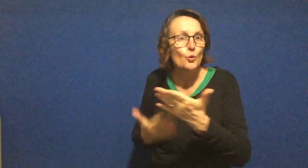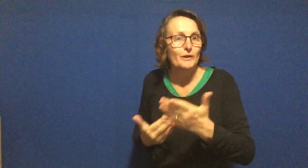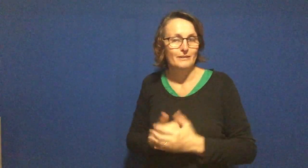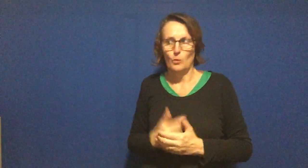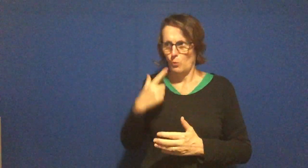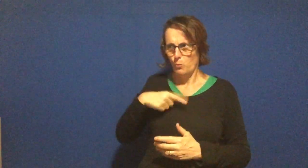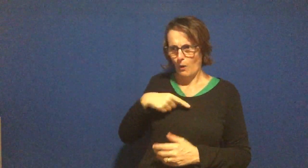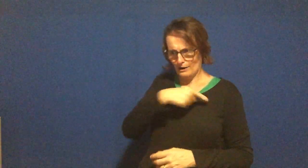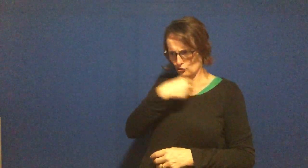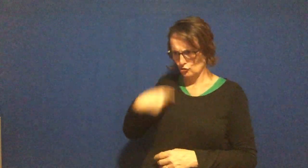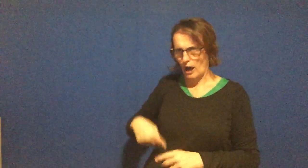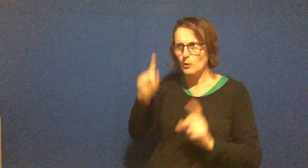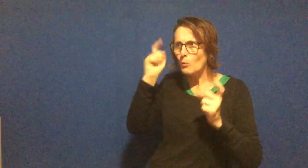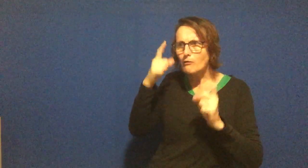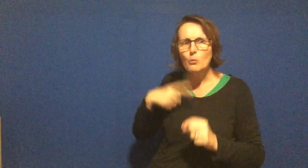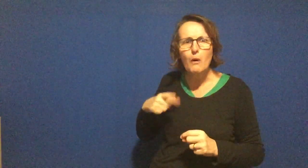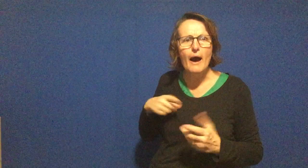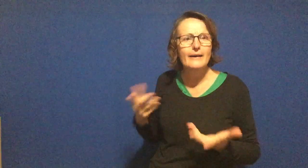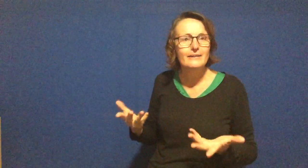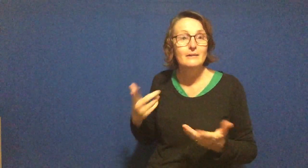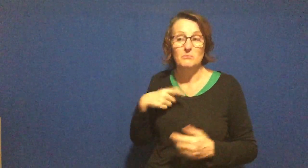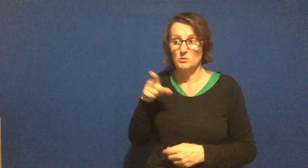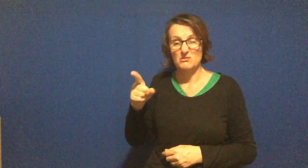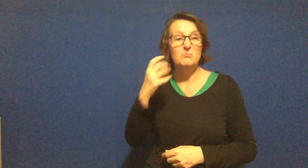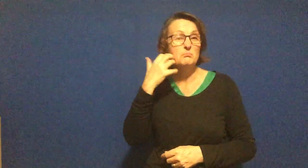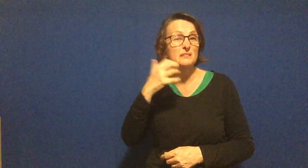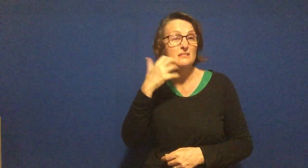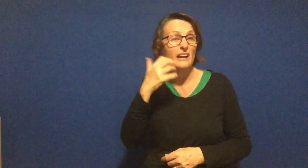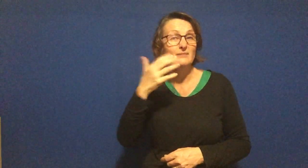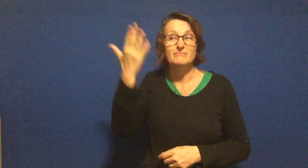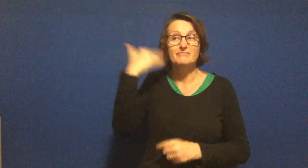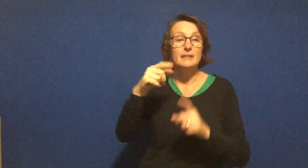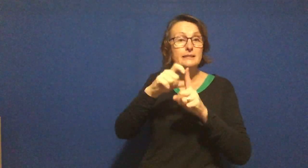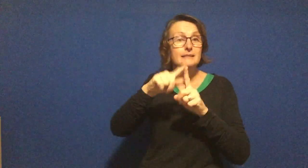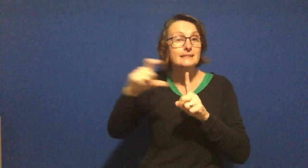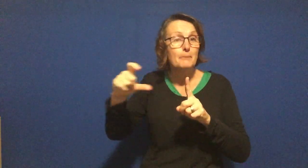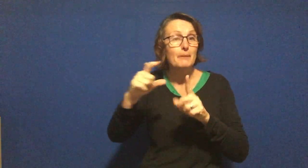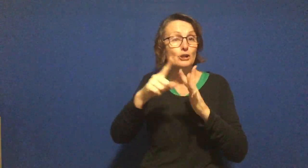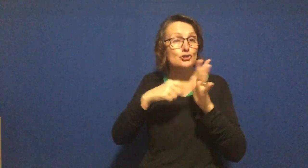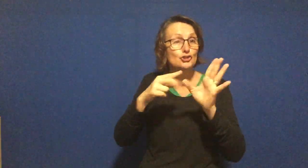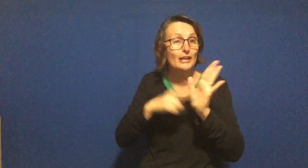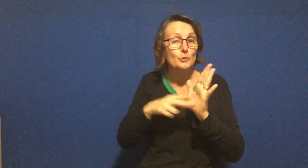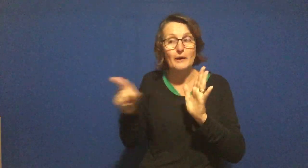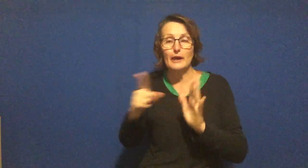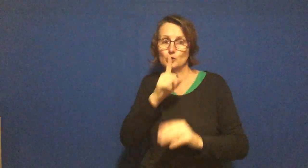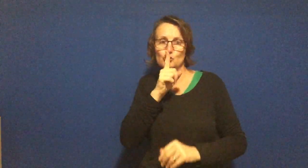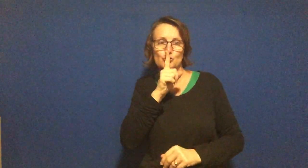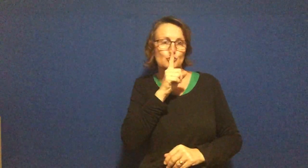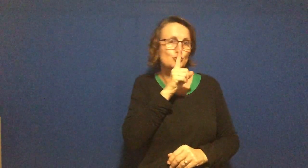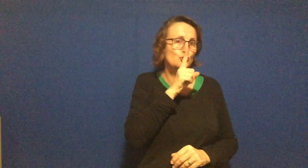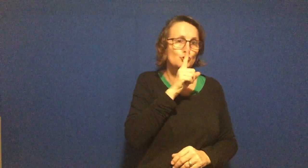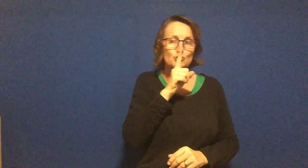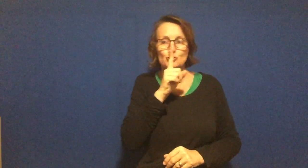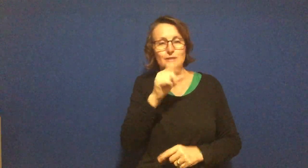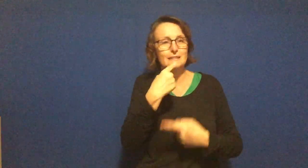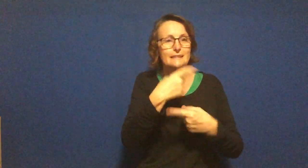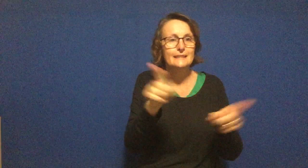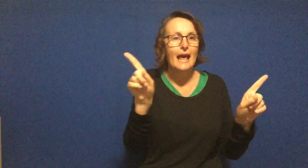worried because they stuffed it up in December and January. They suppressed information. They victimized people who were wanting